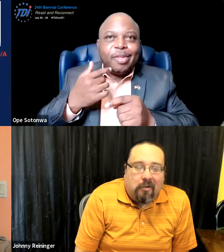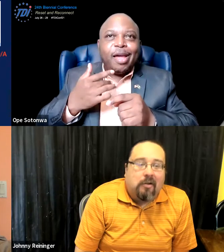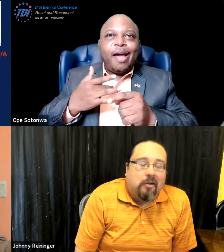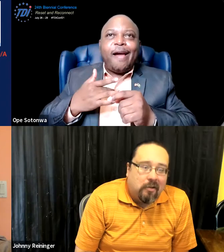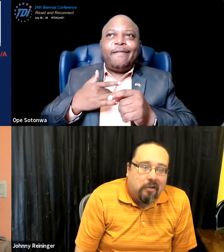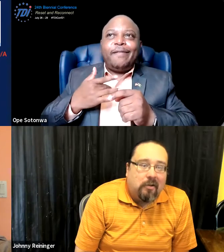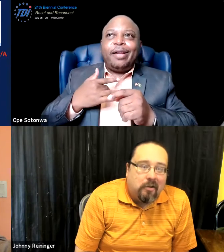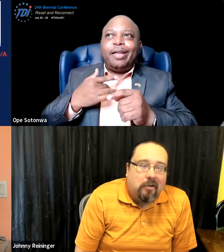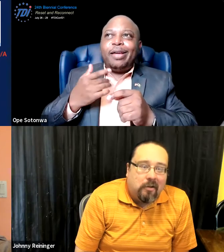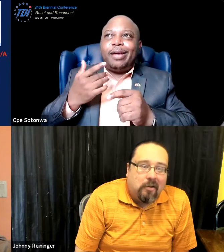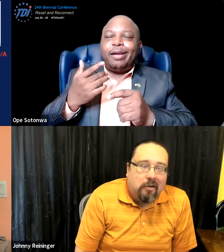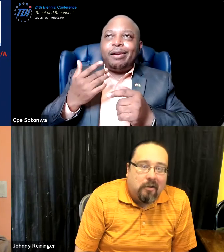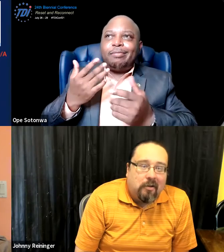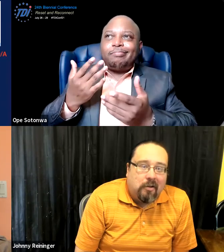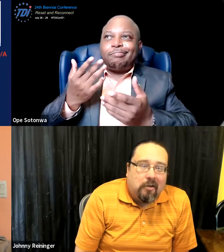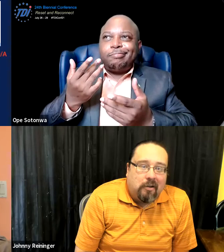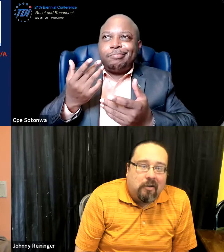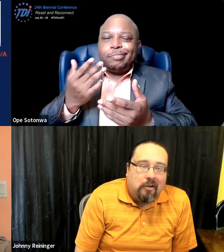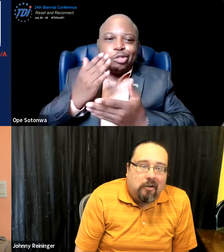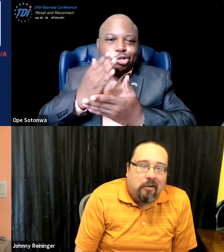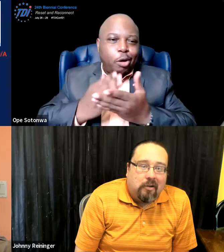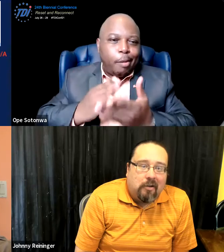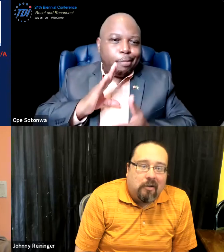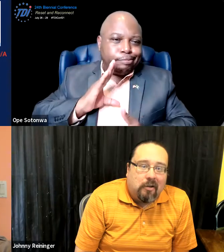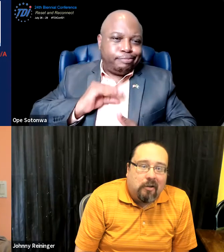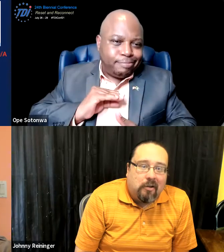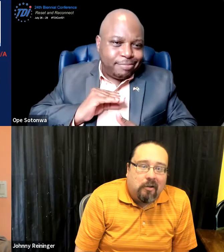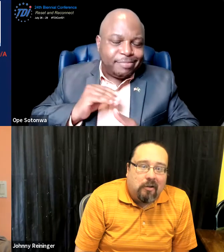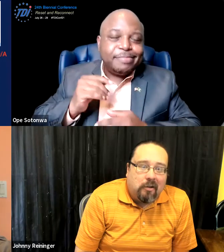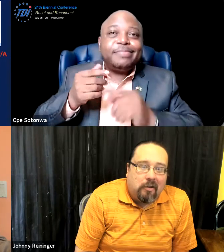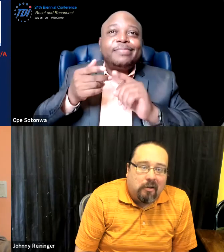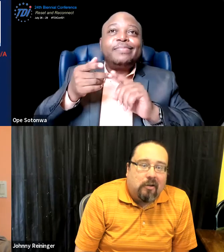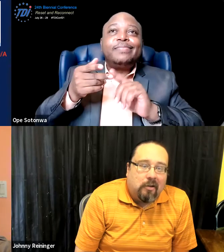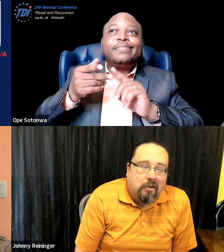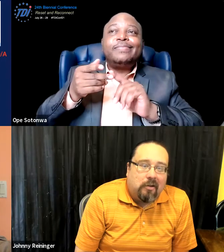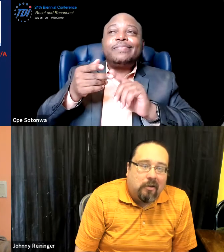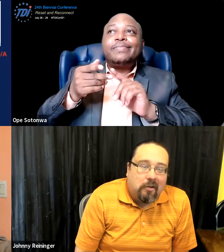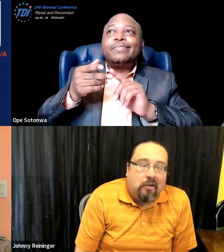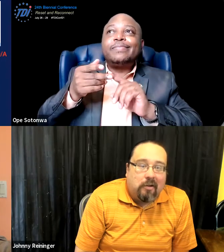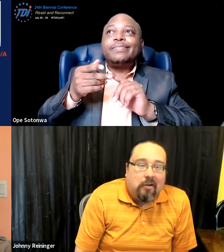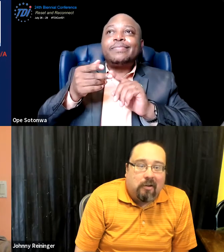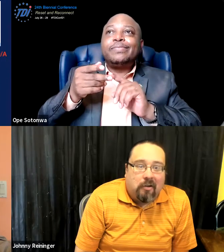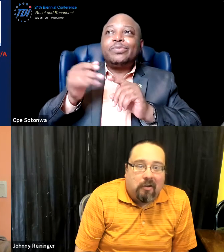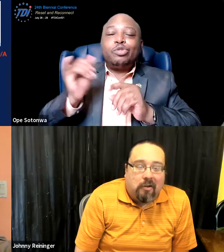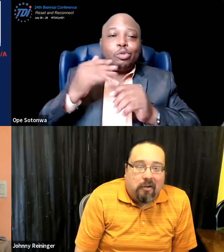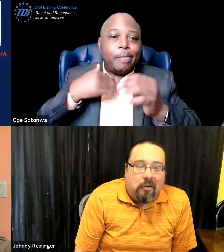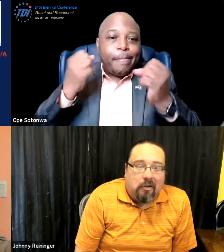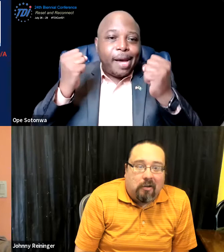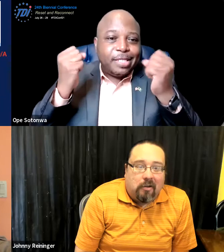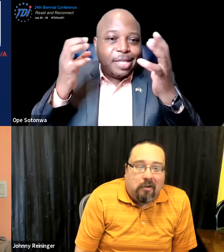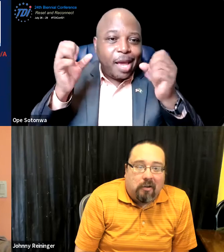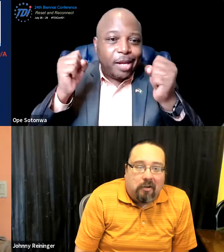Kentucky, and people there wouldn't understand me. And there would be, I would feel somewhat